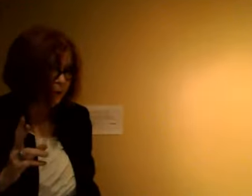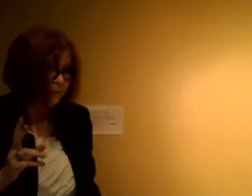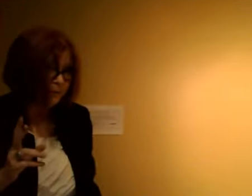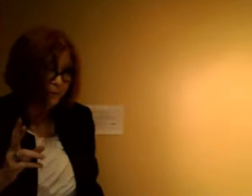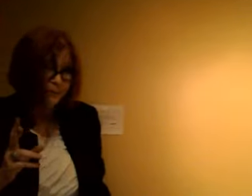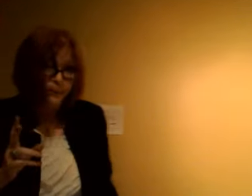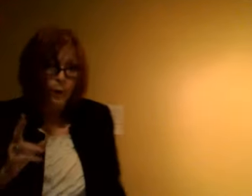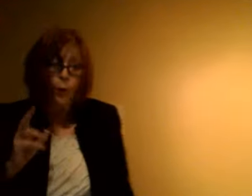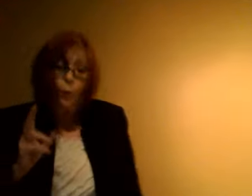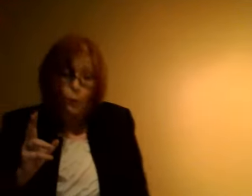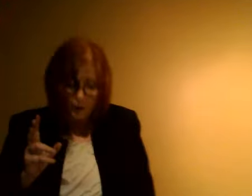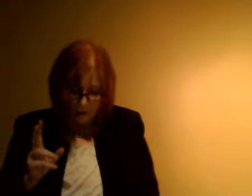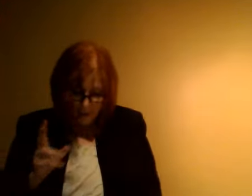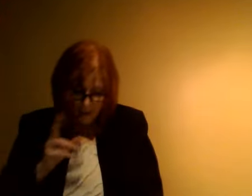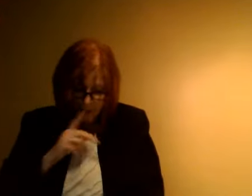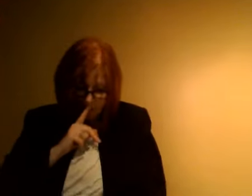again, or,